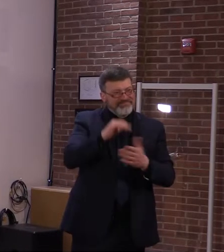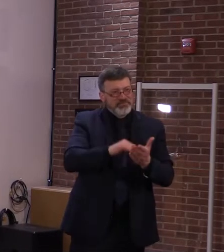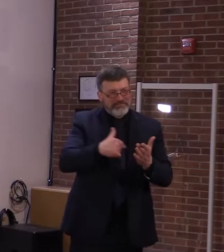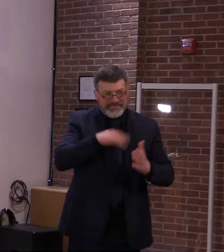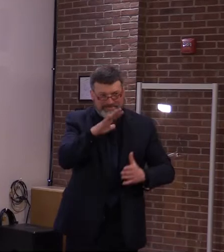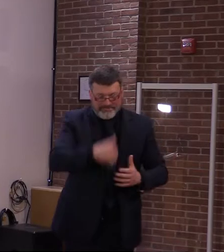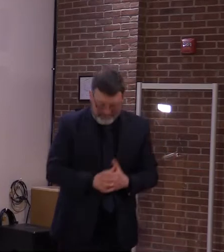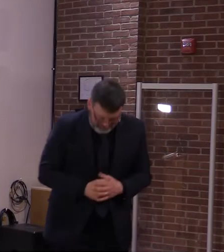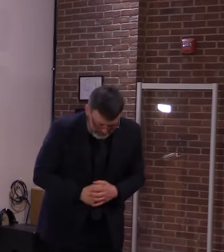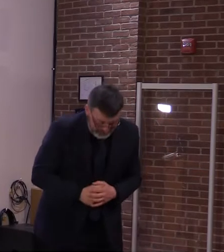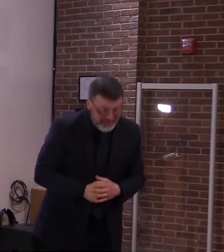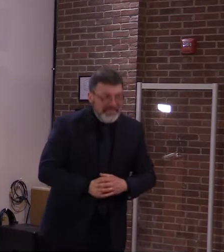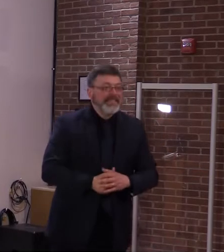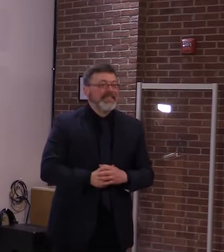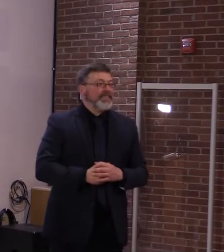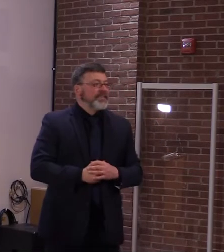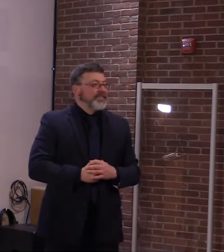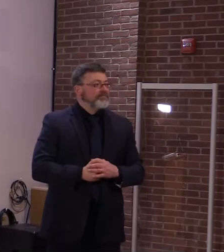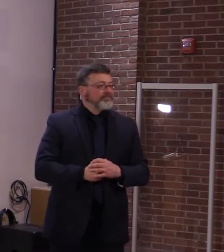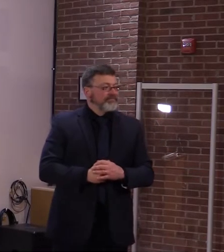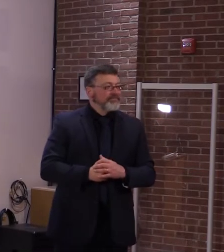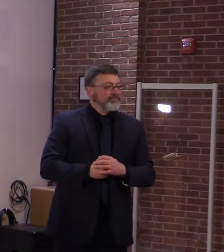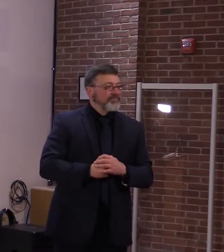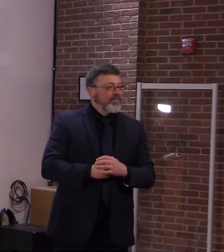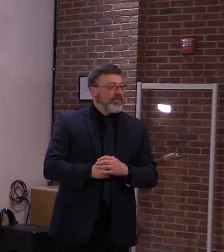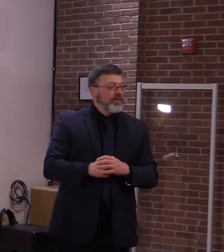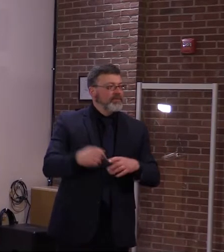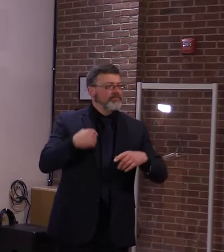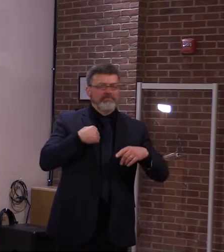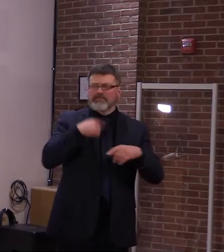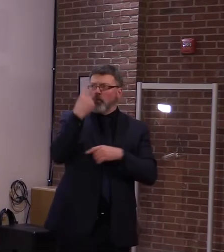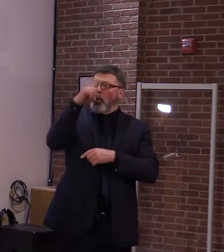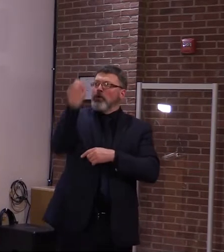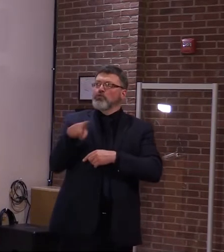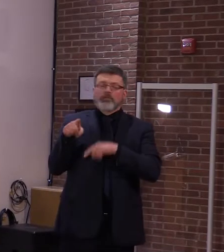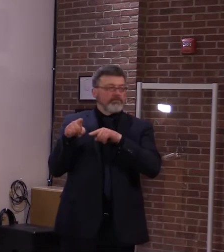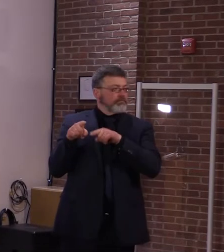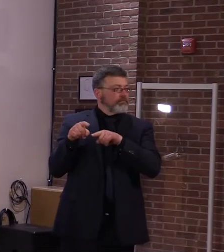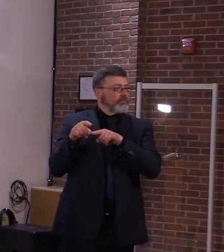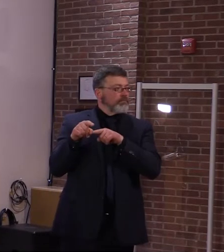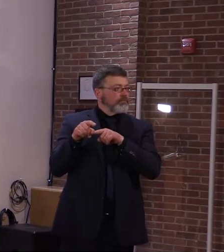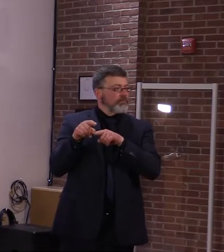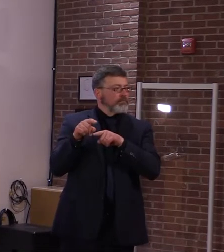have a question that you may have answered in the past, but maybe it's different now.